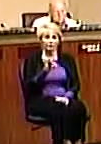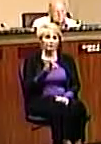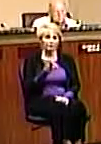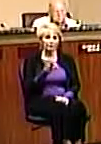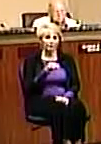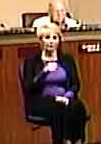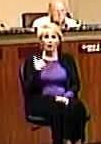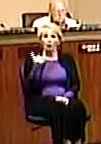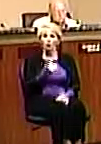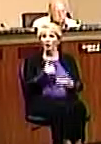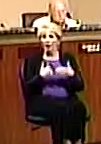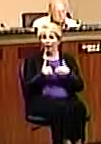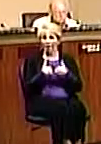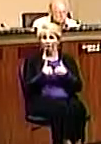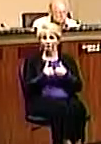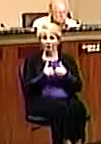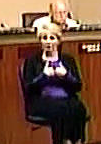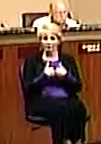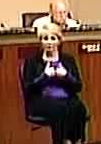We have